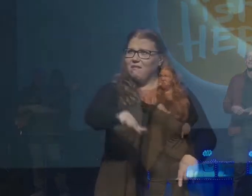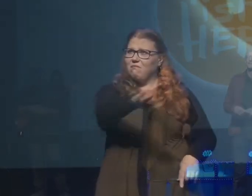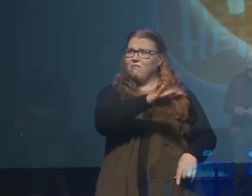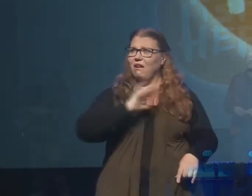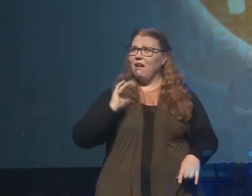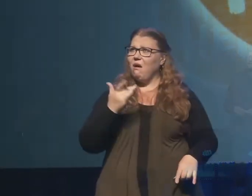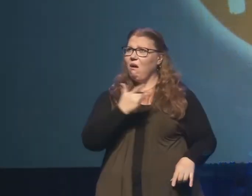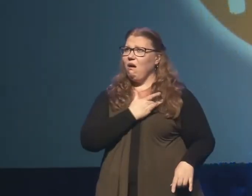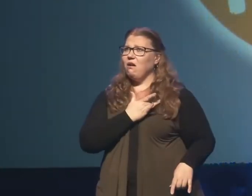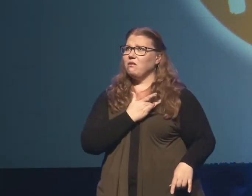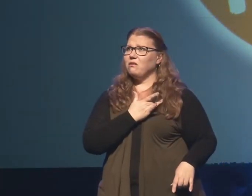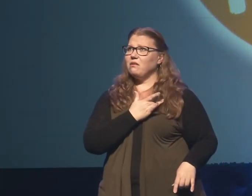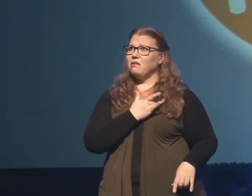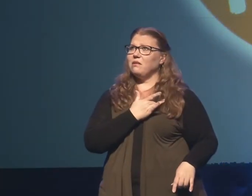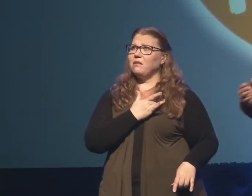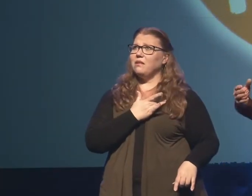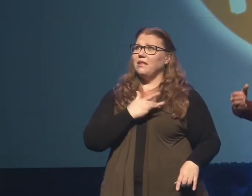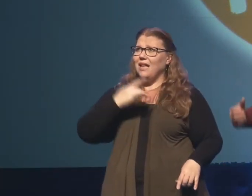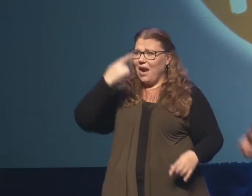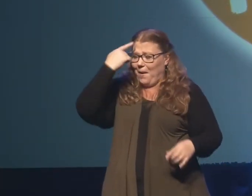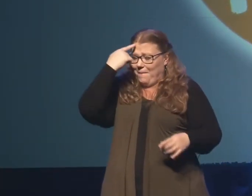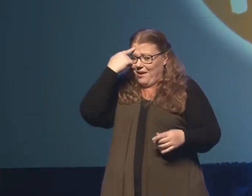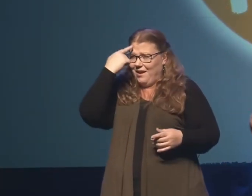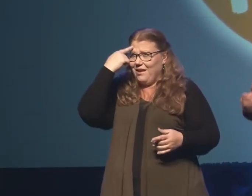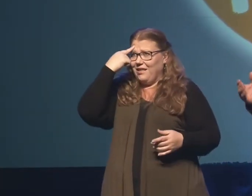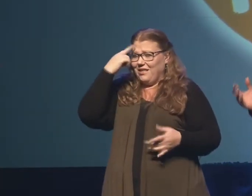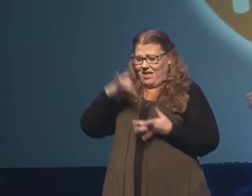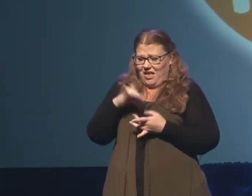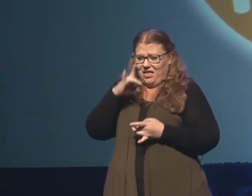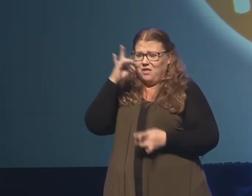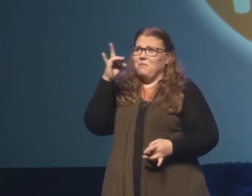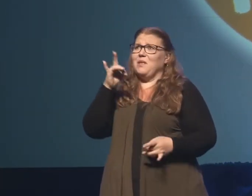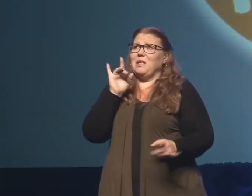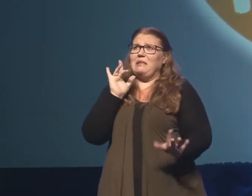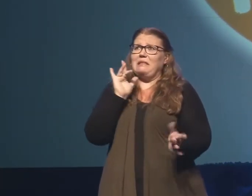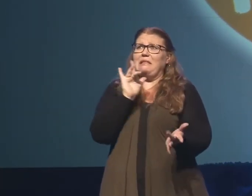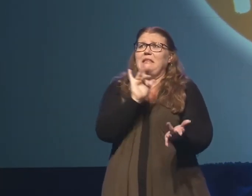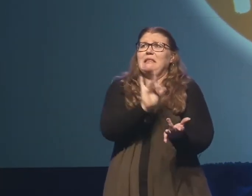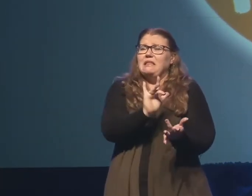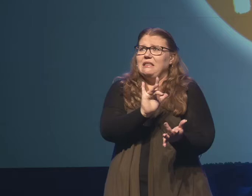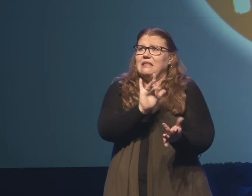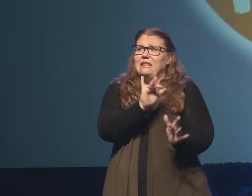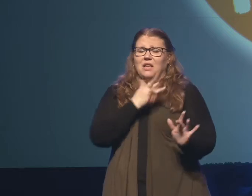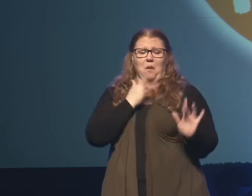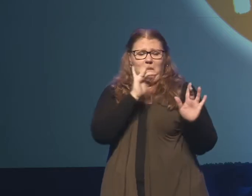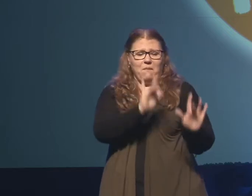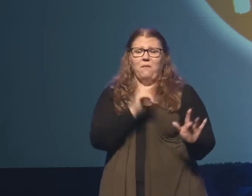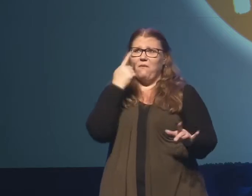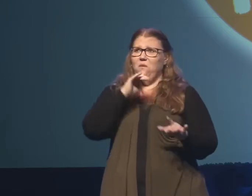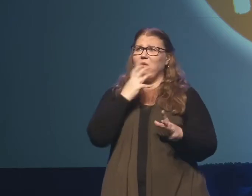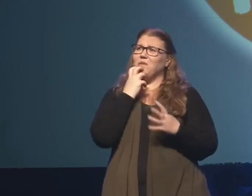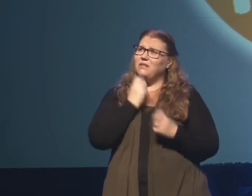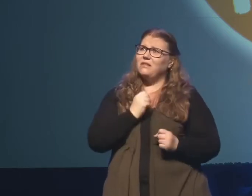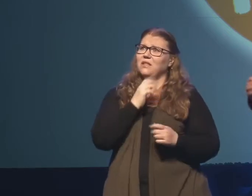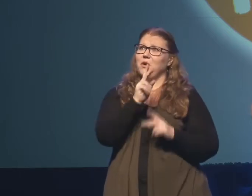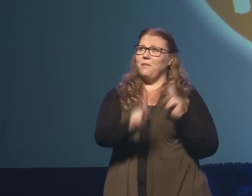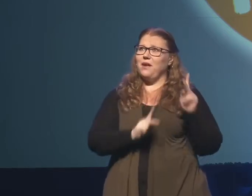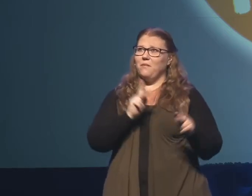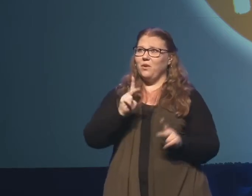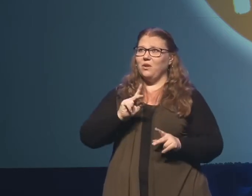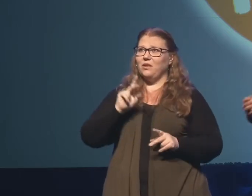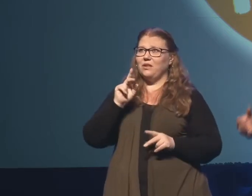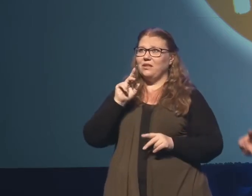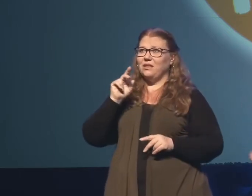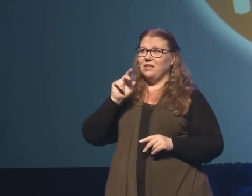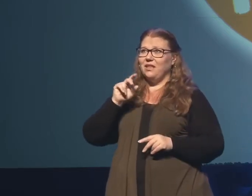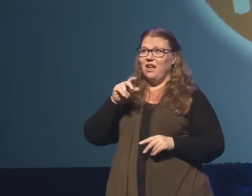hearts and our minds and our spirits go out to those dear people. The people of Russia, the